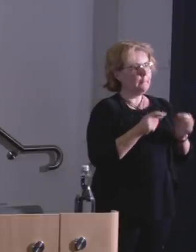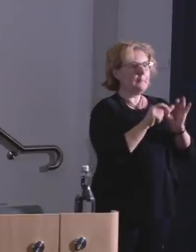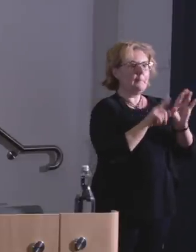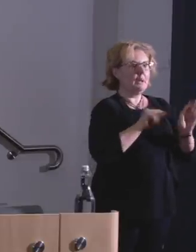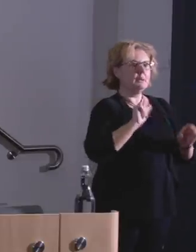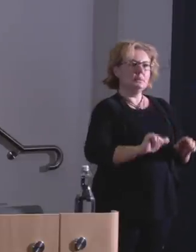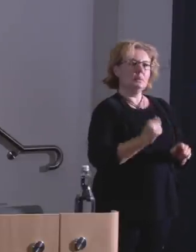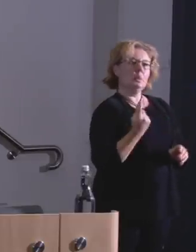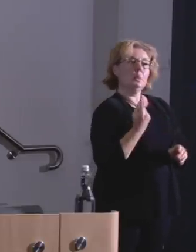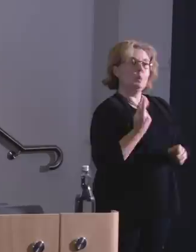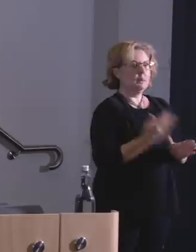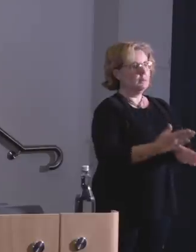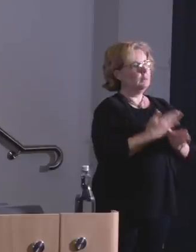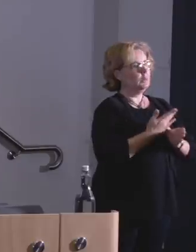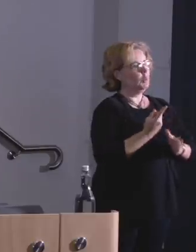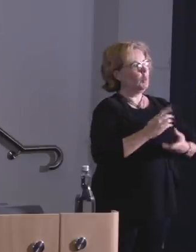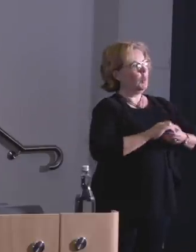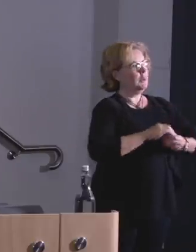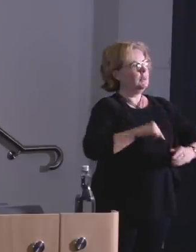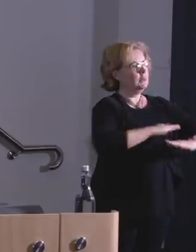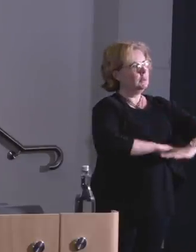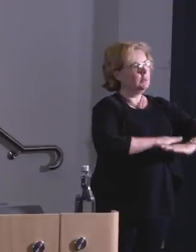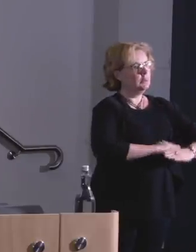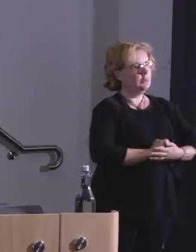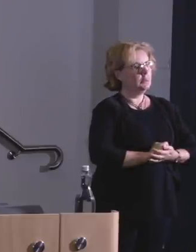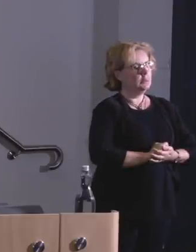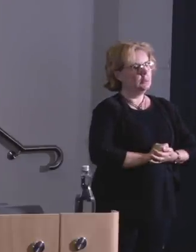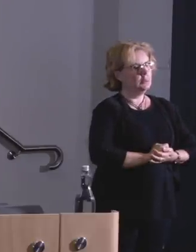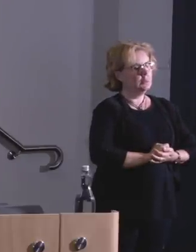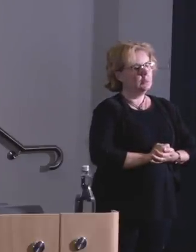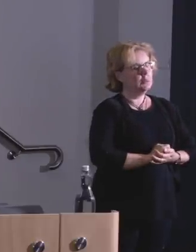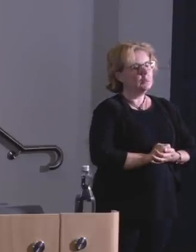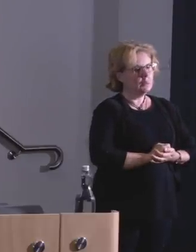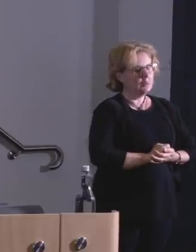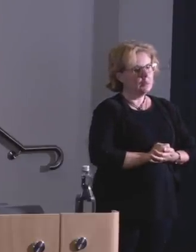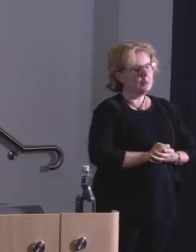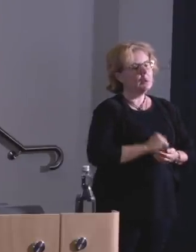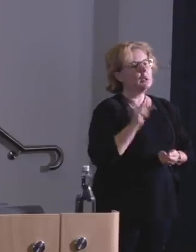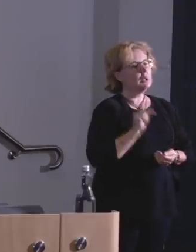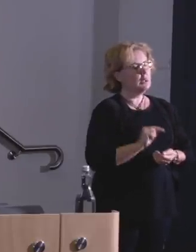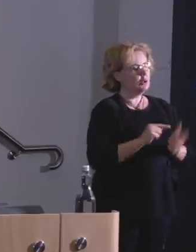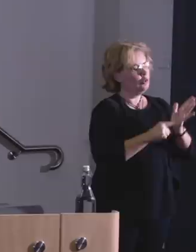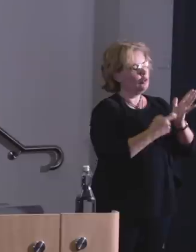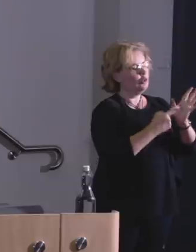by the traditional owners of this land. You know, as a traditional